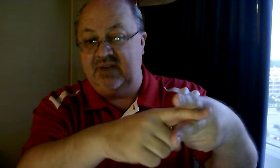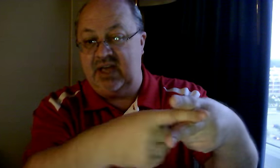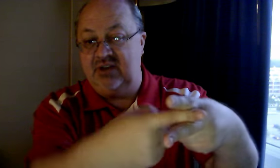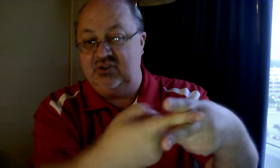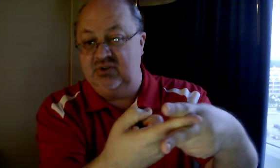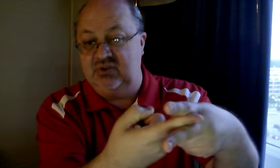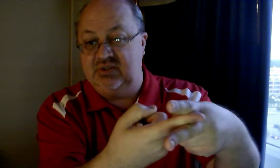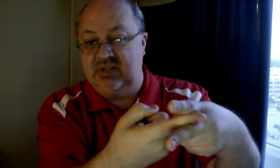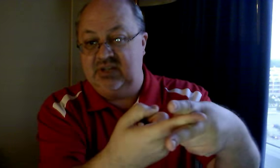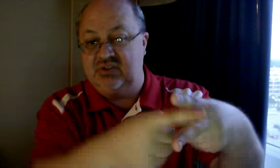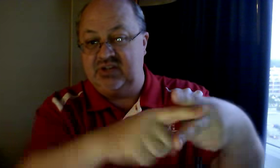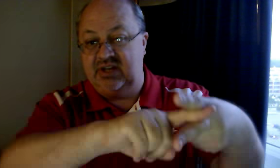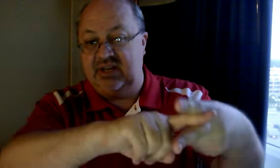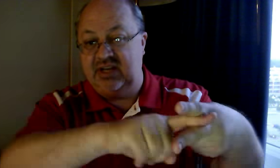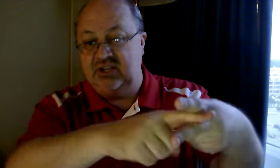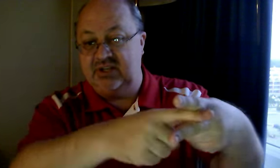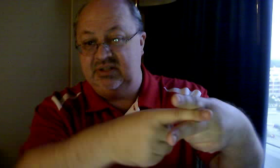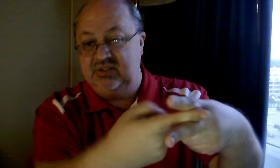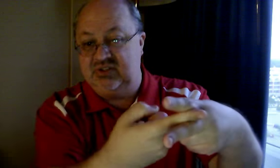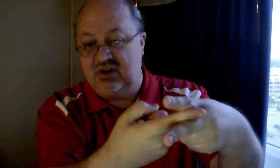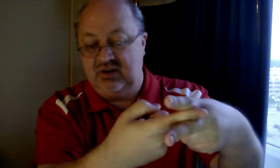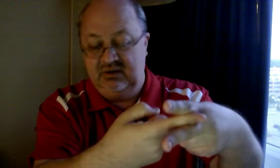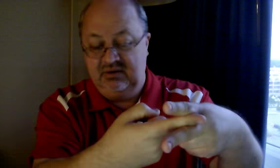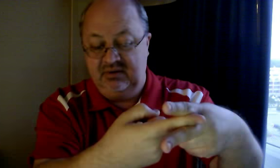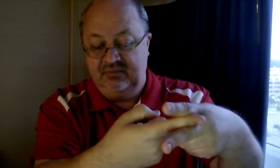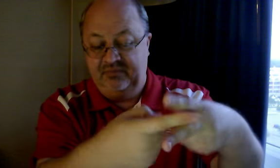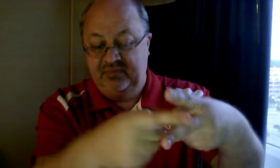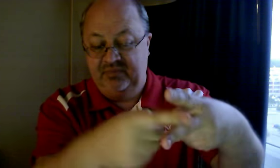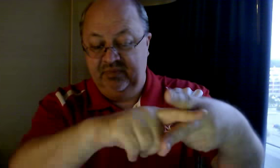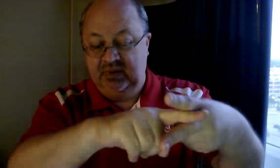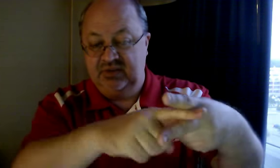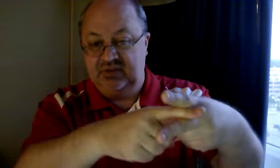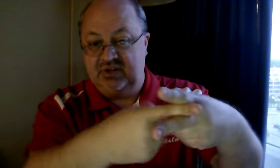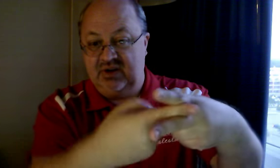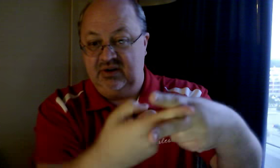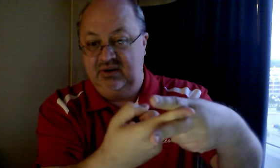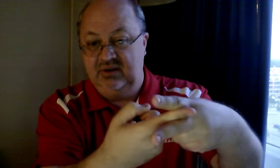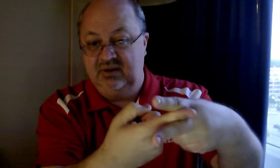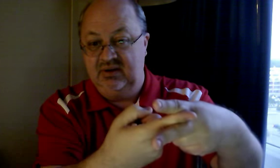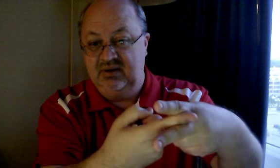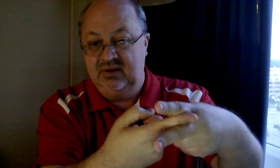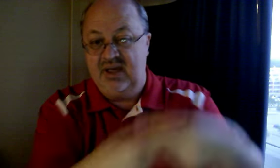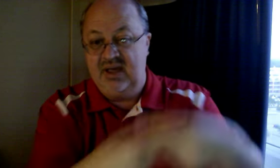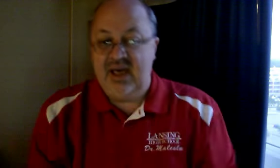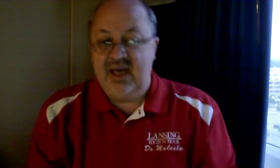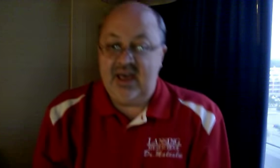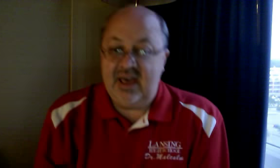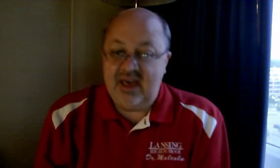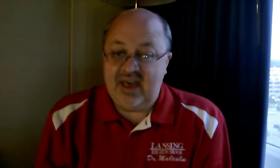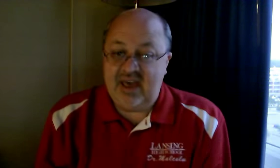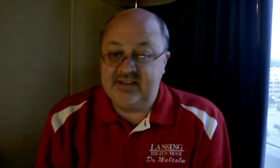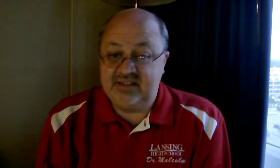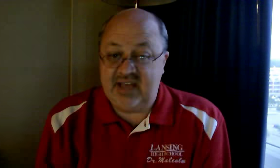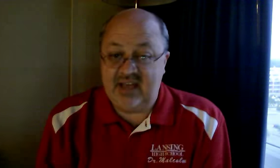and turns like you're starting an engine. Start. Start. Heads and tails.